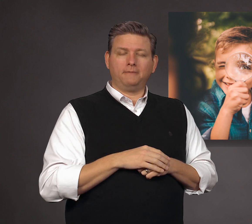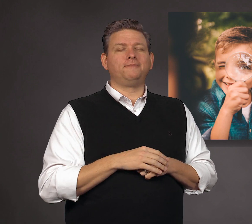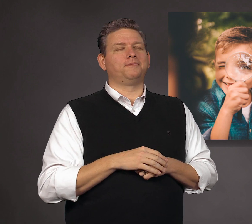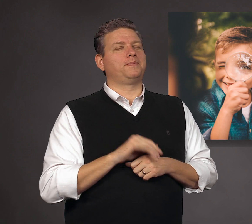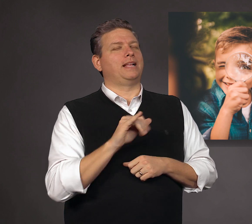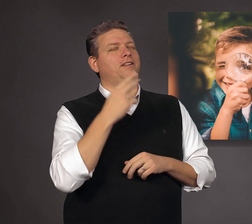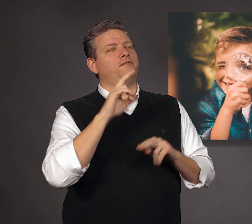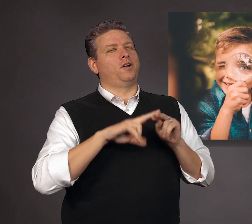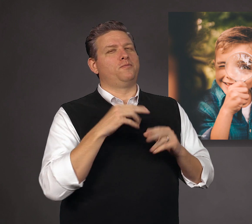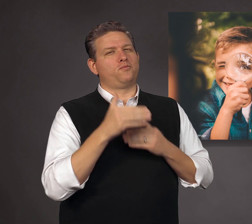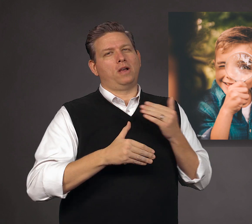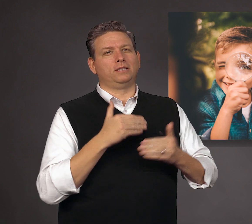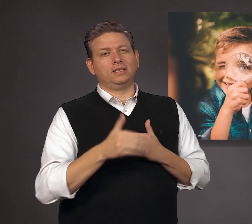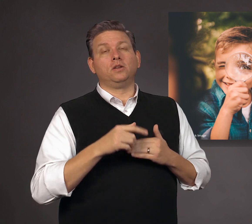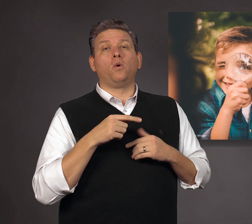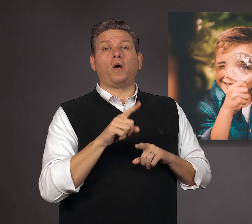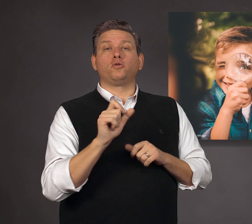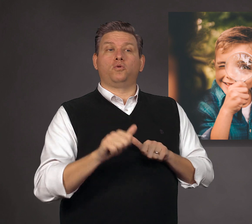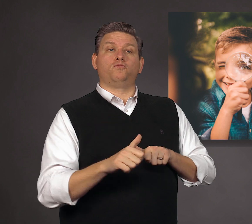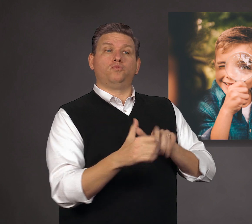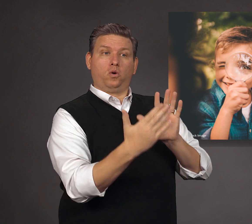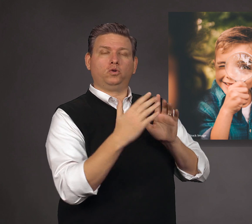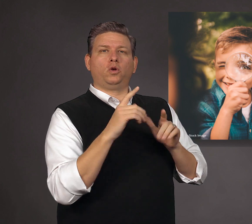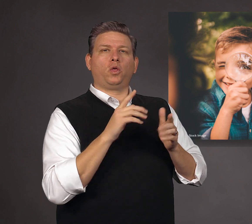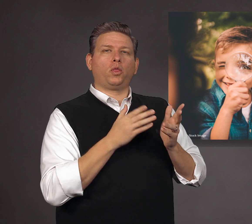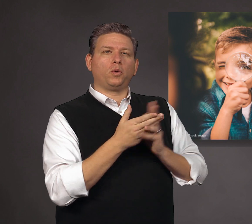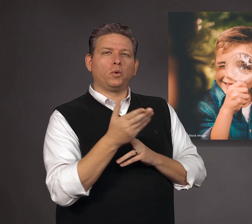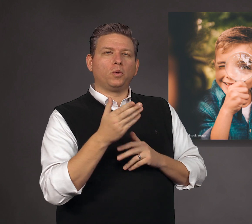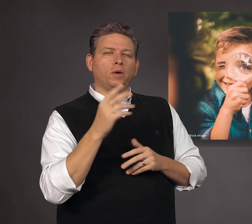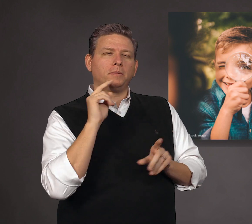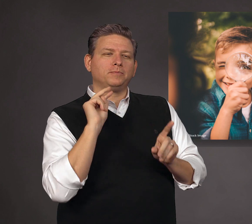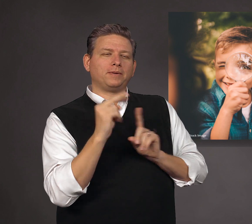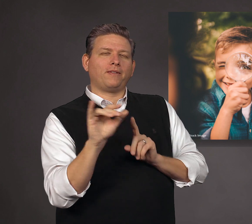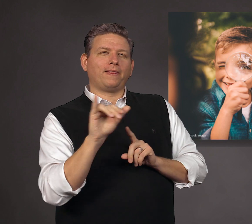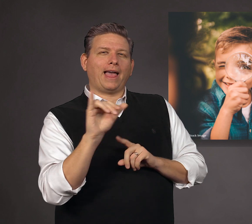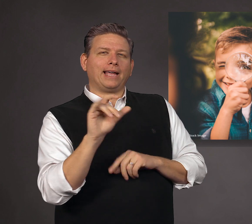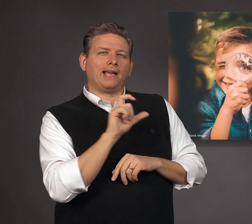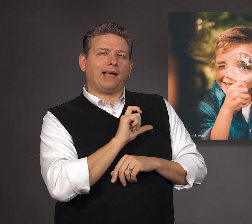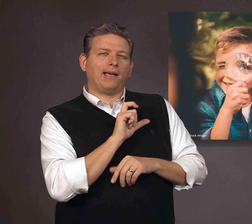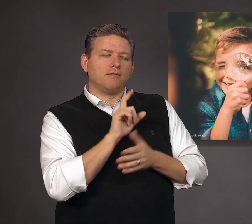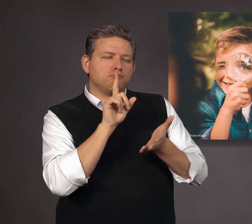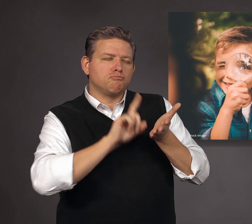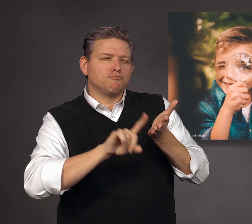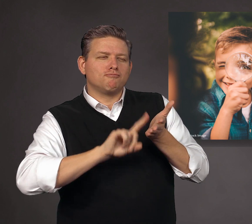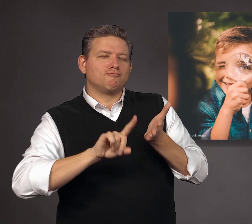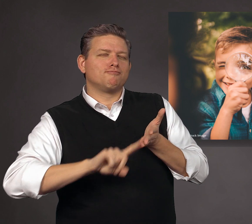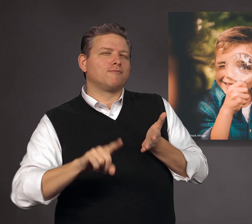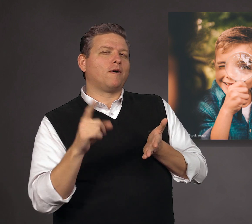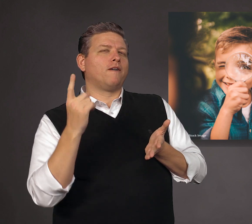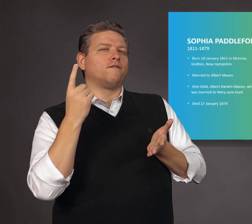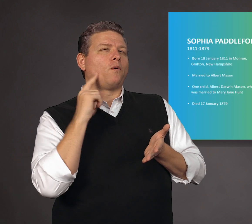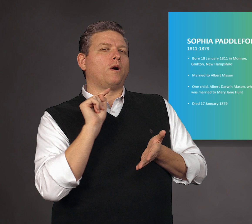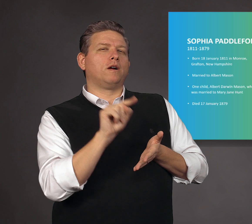fun process as you approach it through the lens of an investigator working to provide proof of someone's true